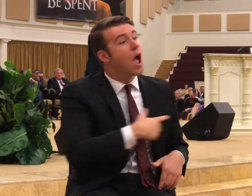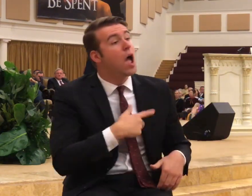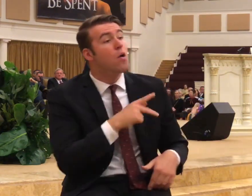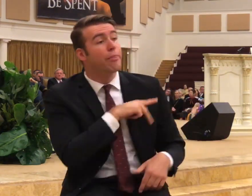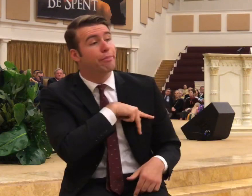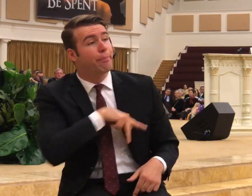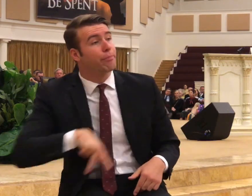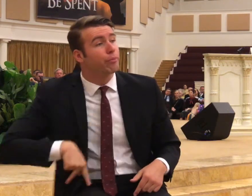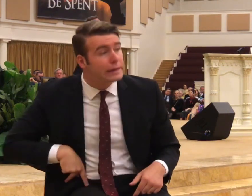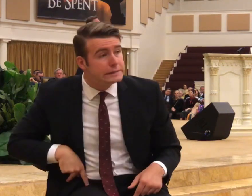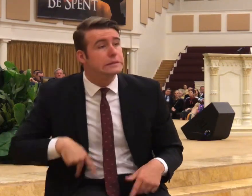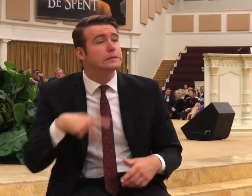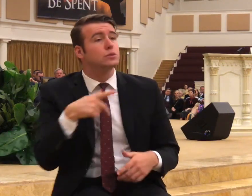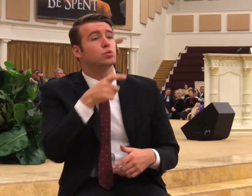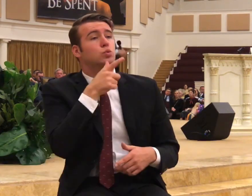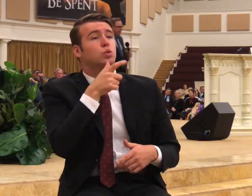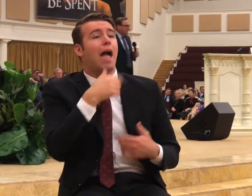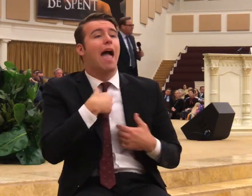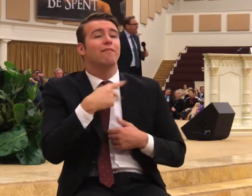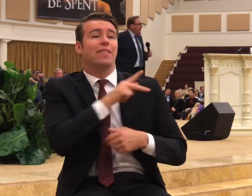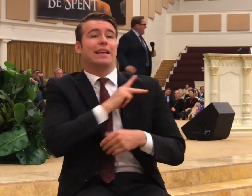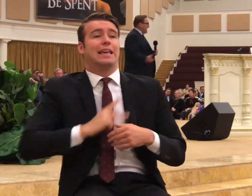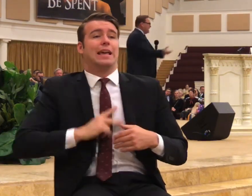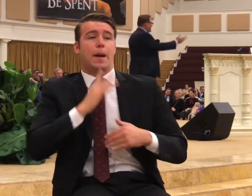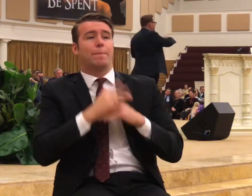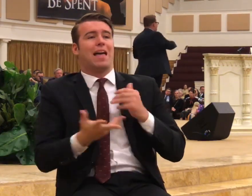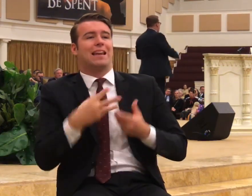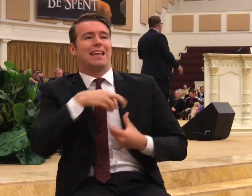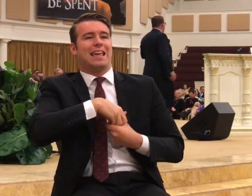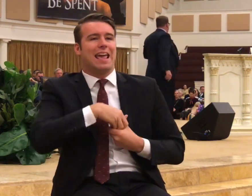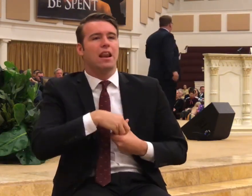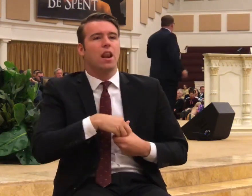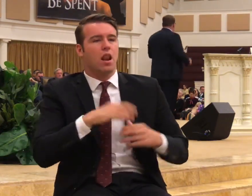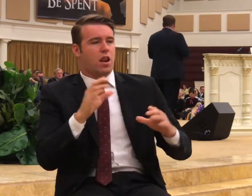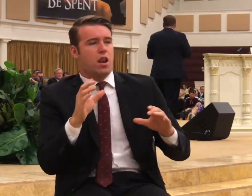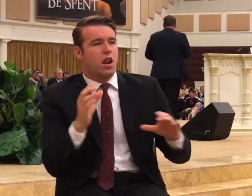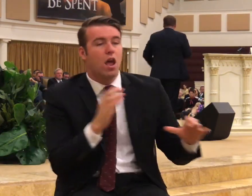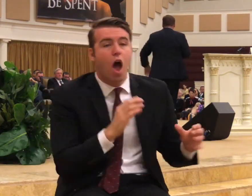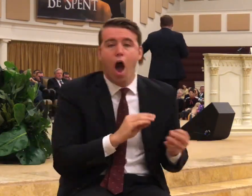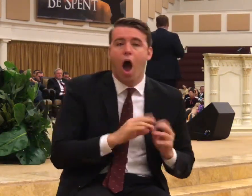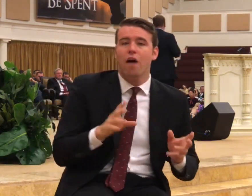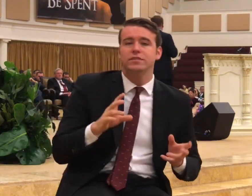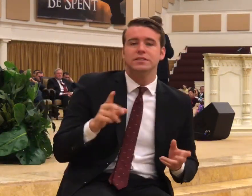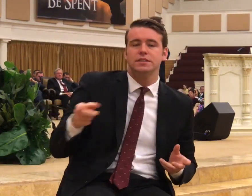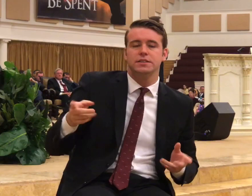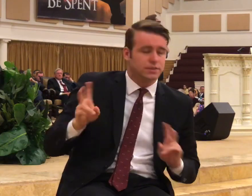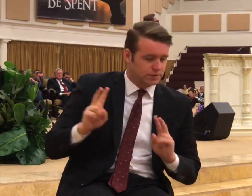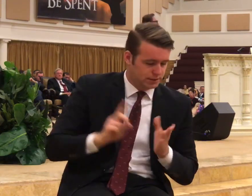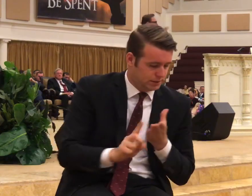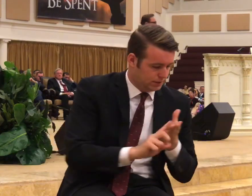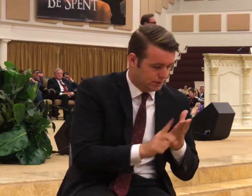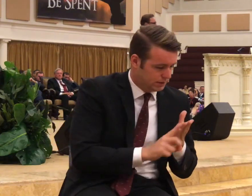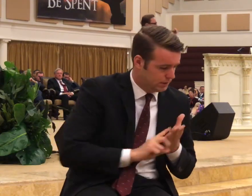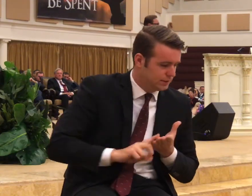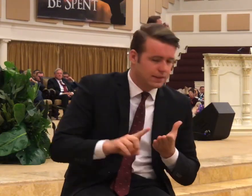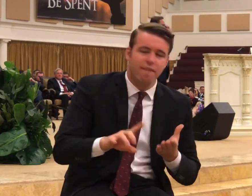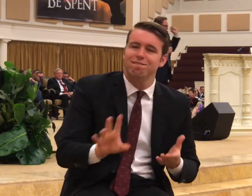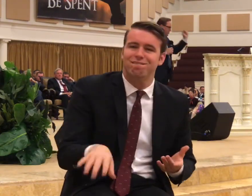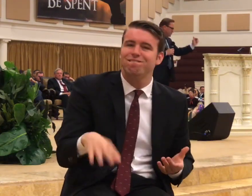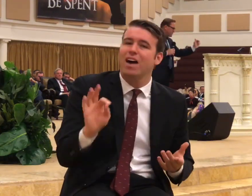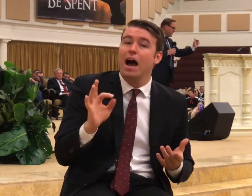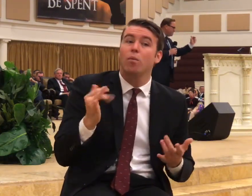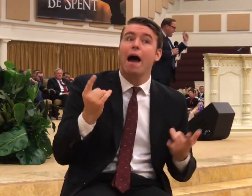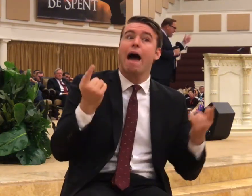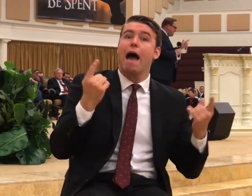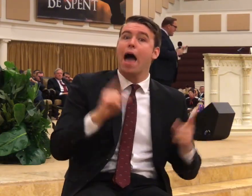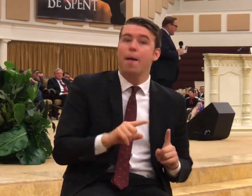the princes. I want all those that got king's blood in them. He's evidently got the DNA records. He's found out who's who. Get them in here because I'm going